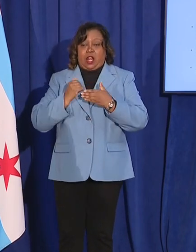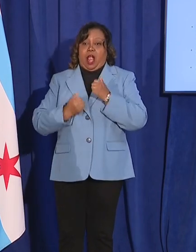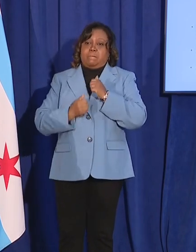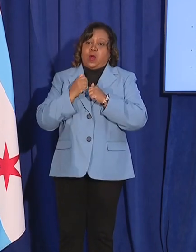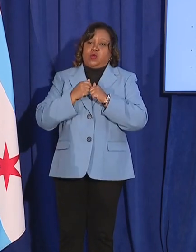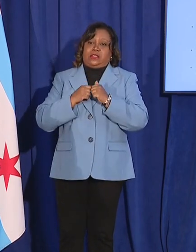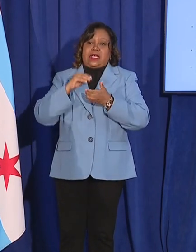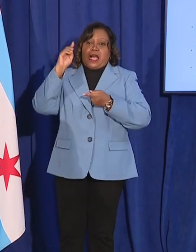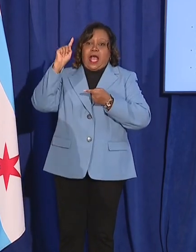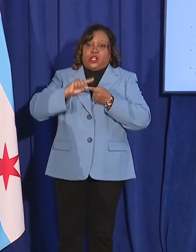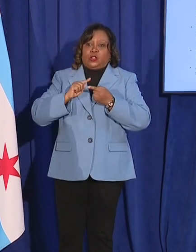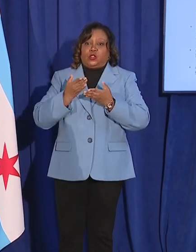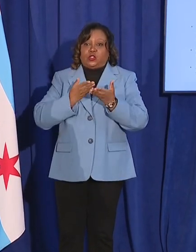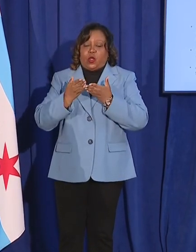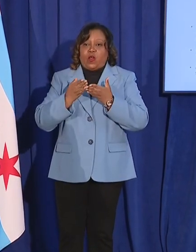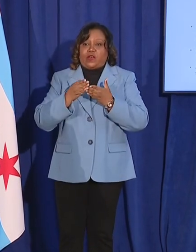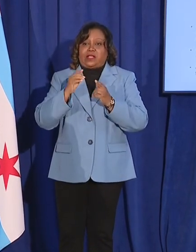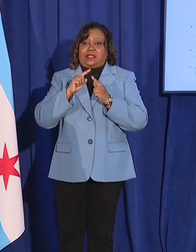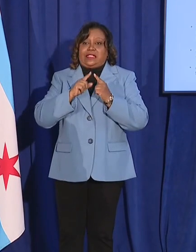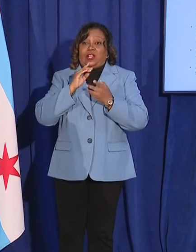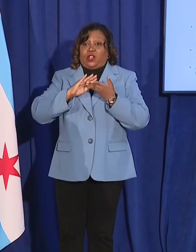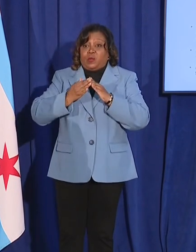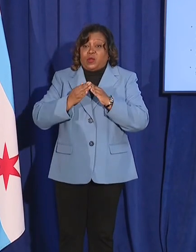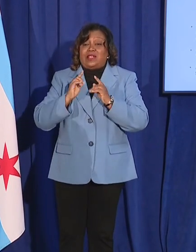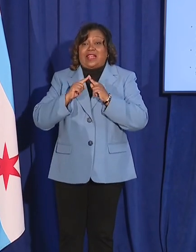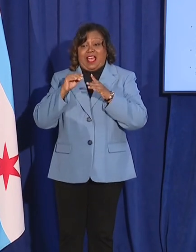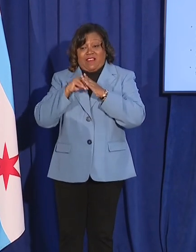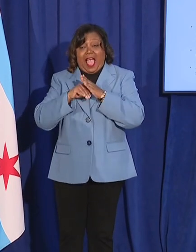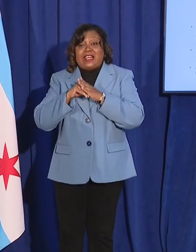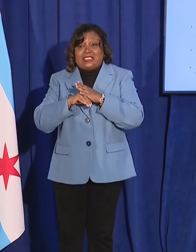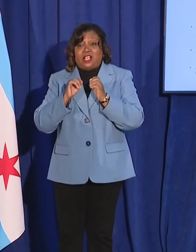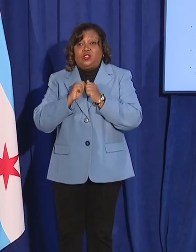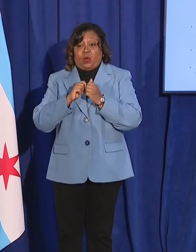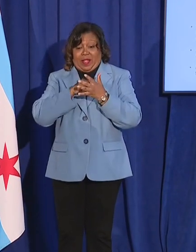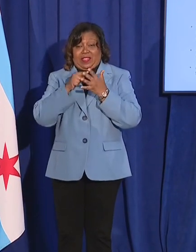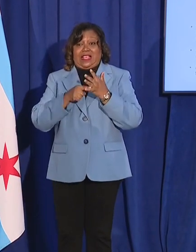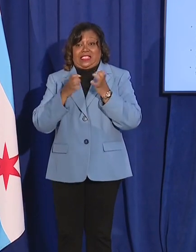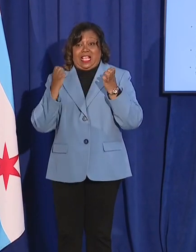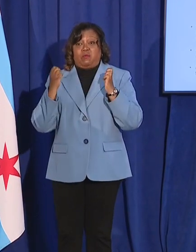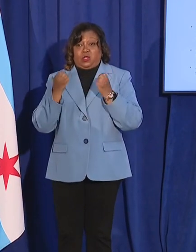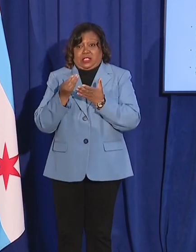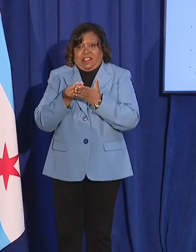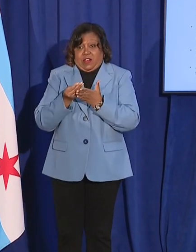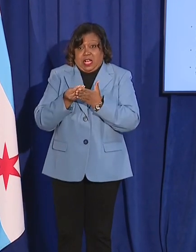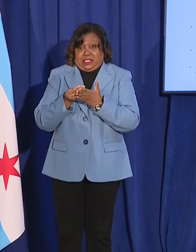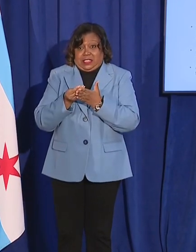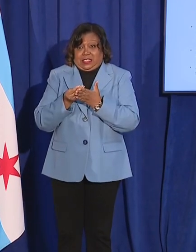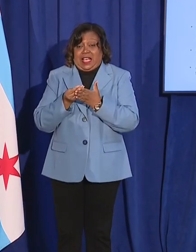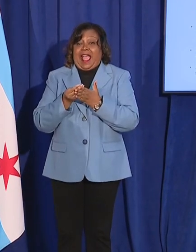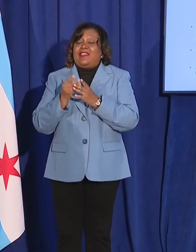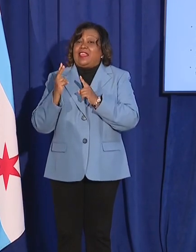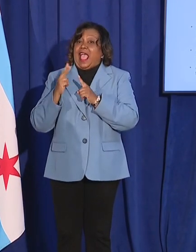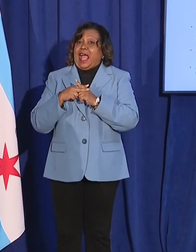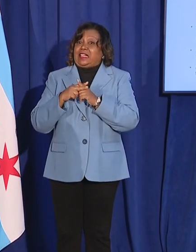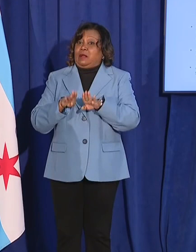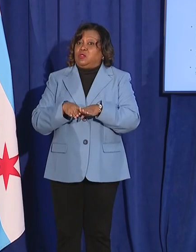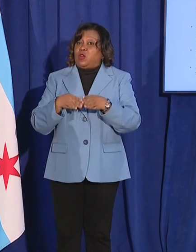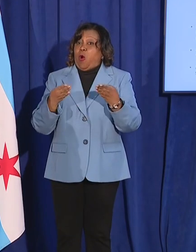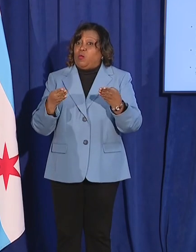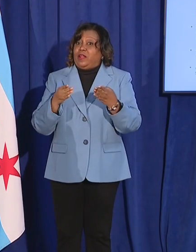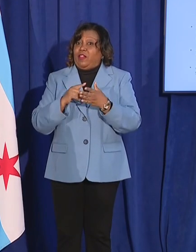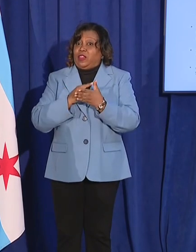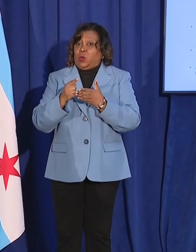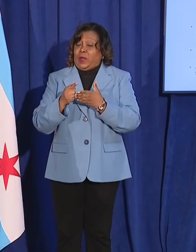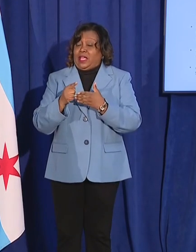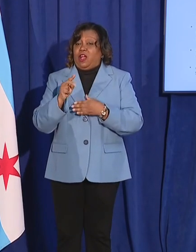most underserved, underinvested communities have access to these emergency funds. And the application will open the